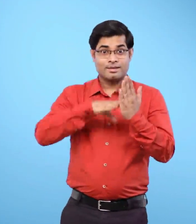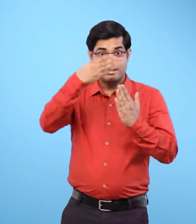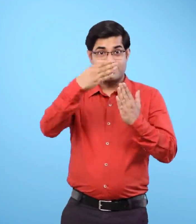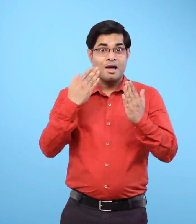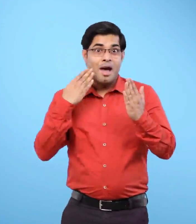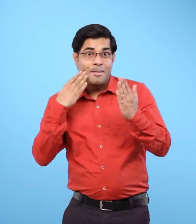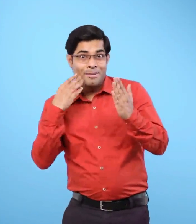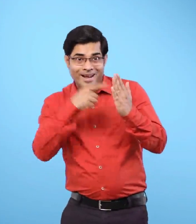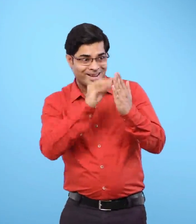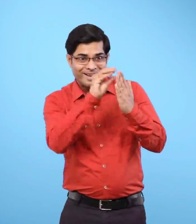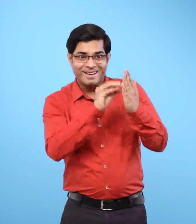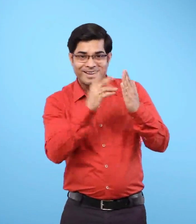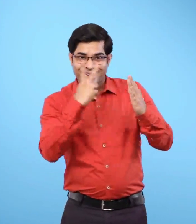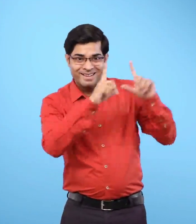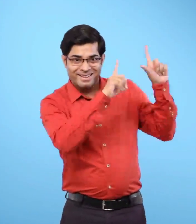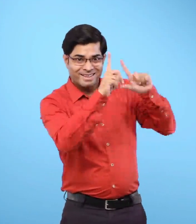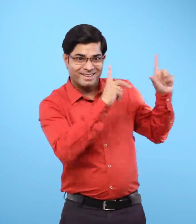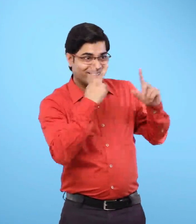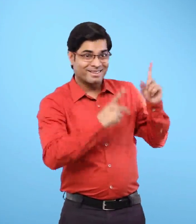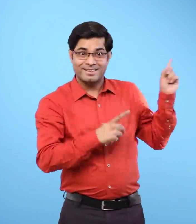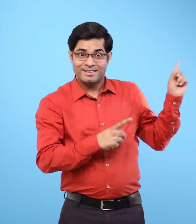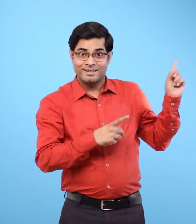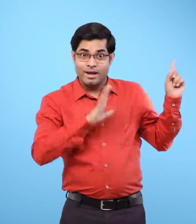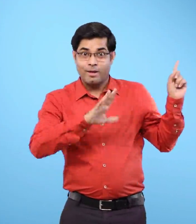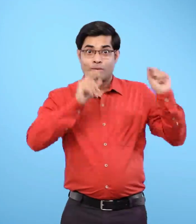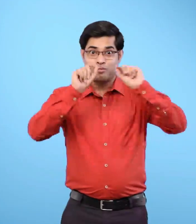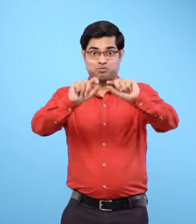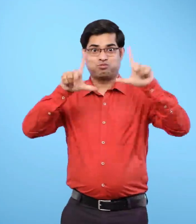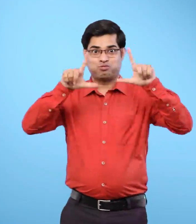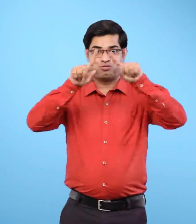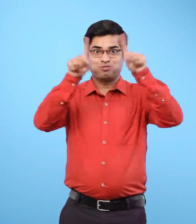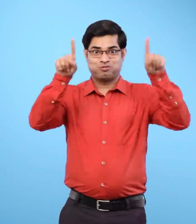calendar. A poem is written on the poster.